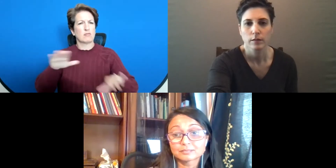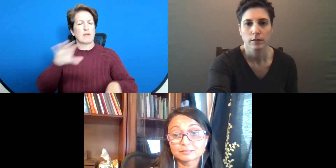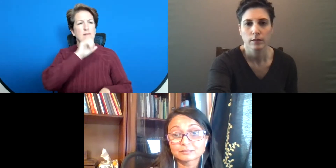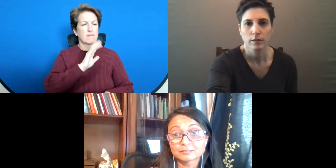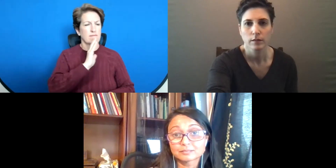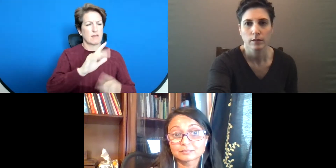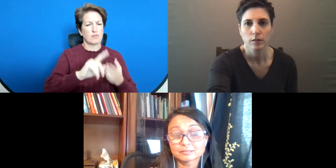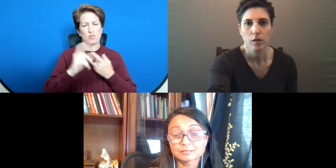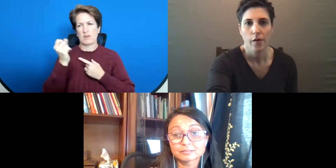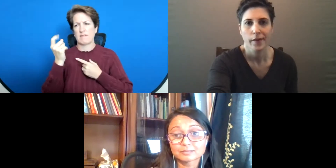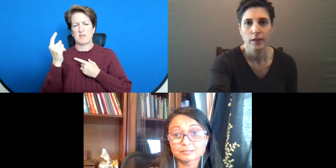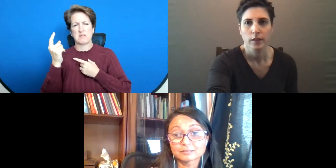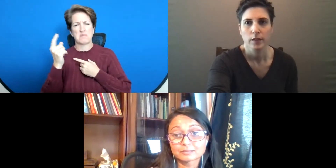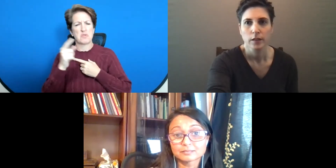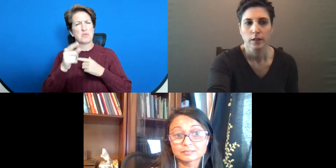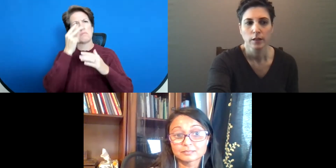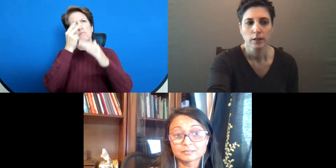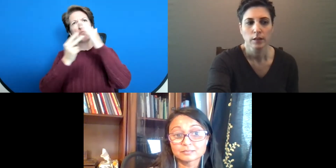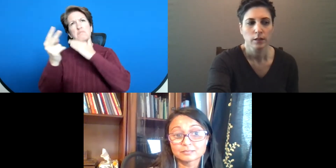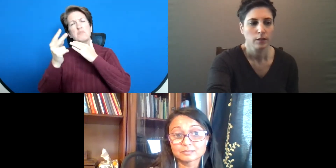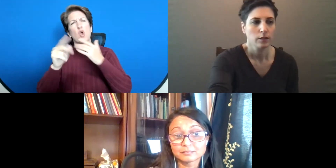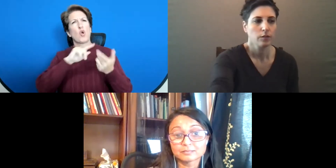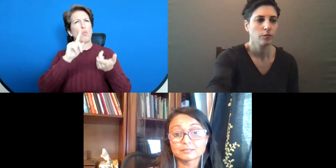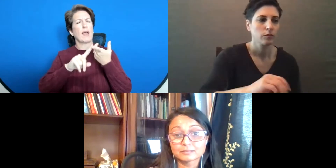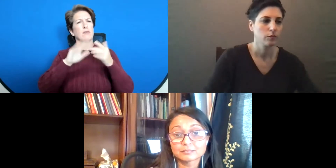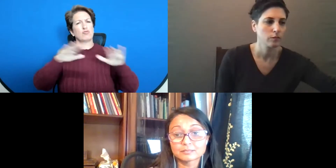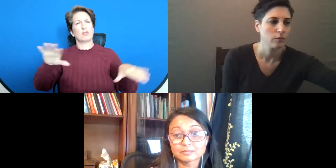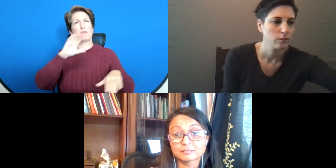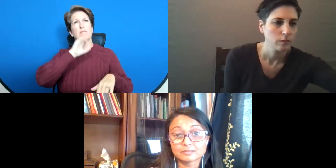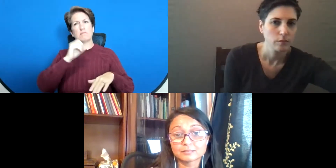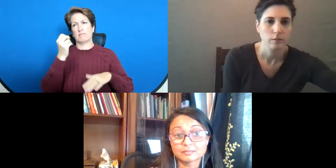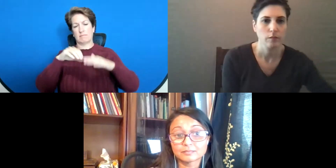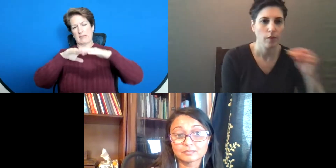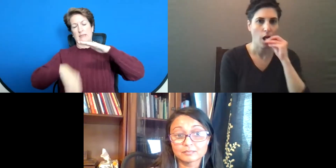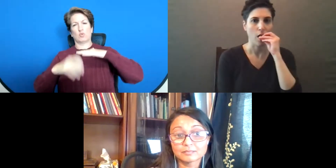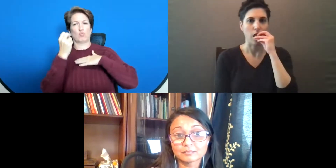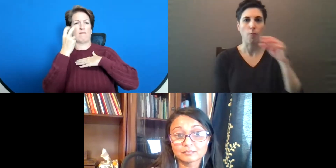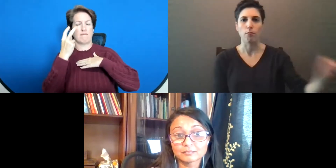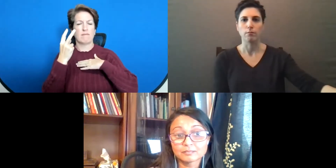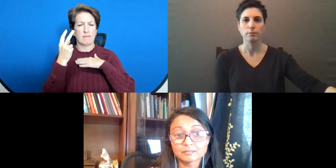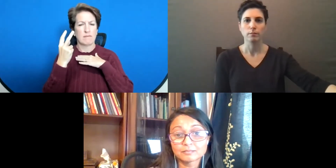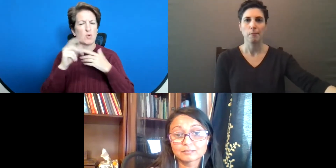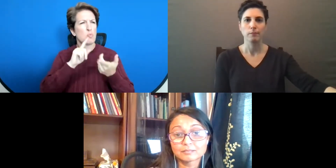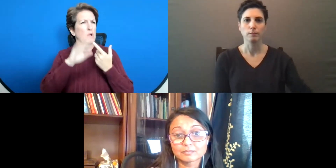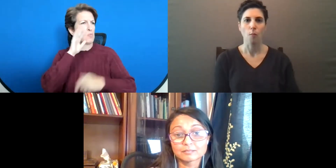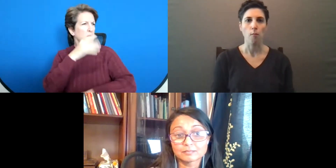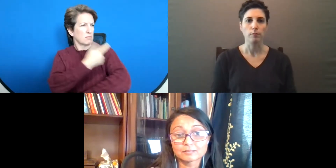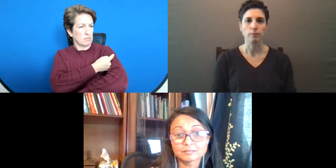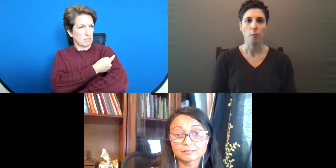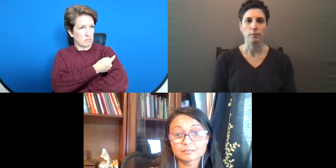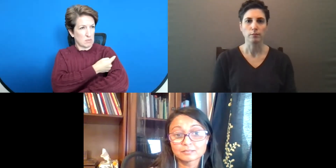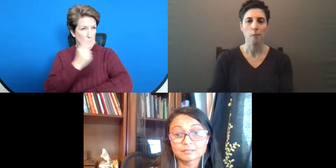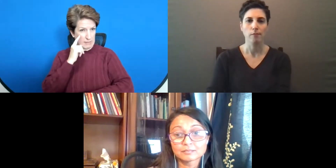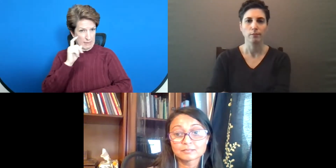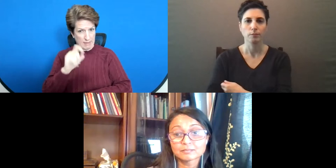think will be the timelines for children under 12 years of age to begin getting vaccinated in Toronto? Will 2 doses be